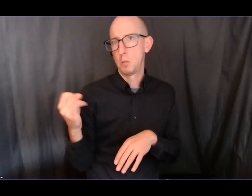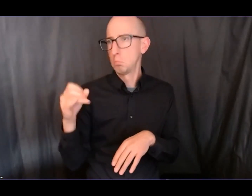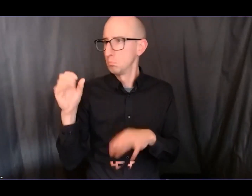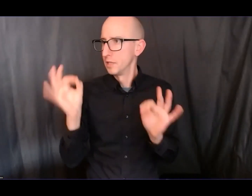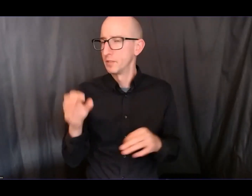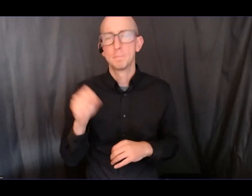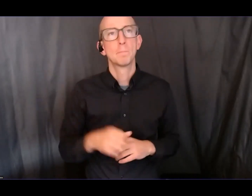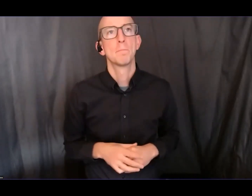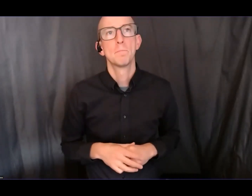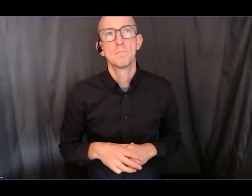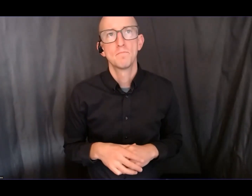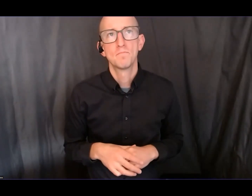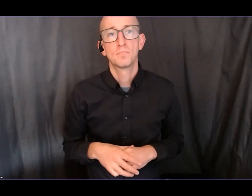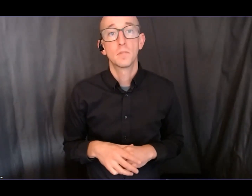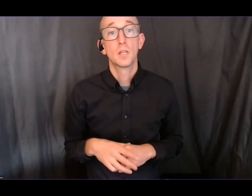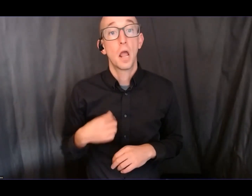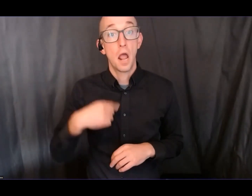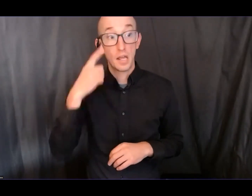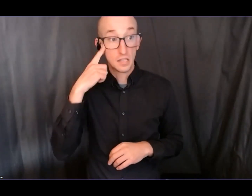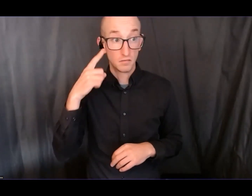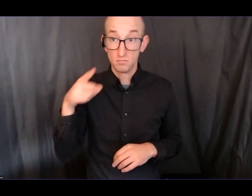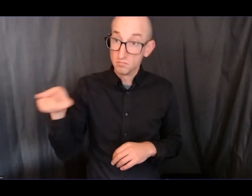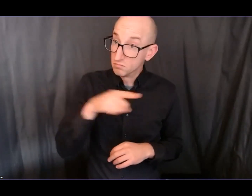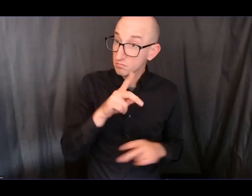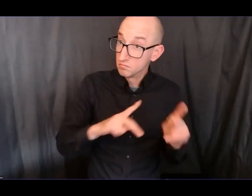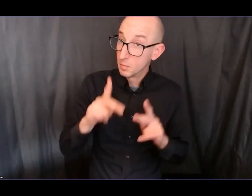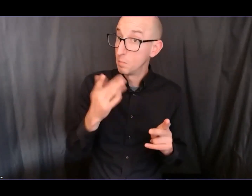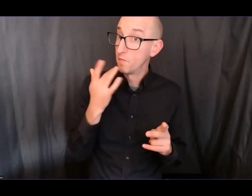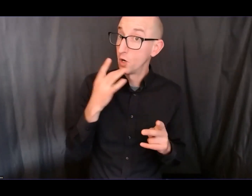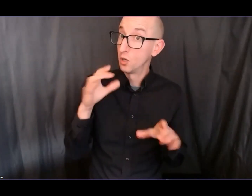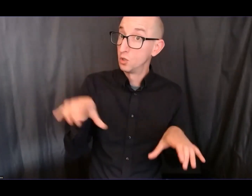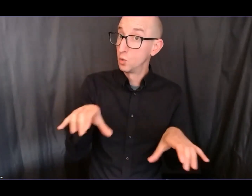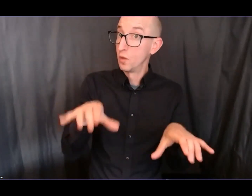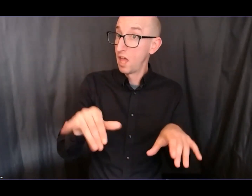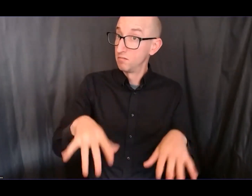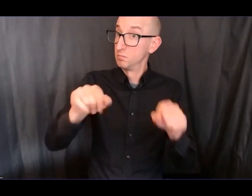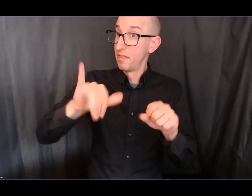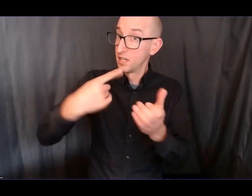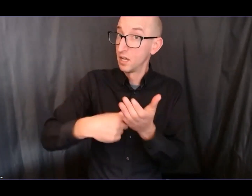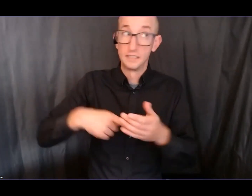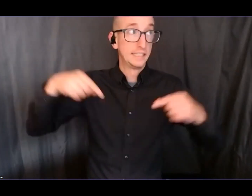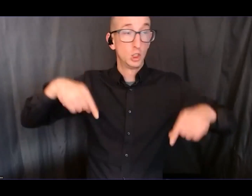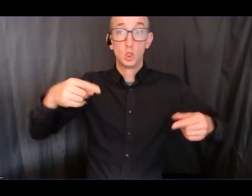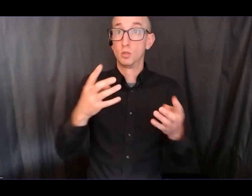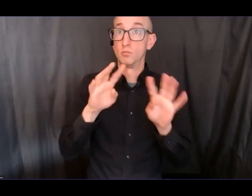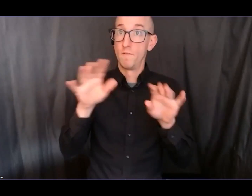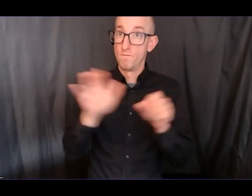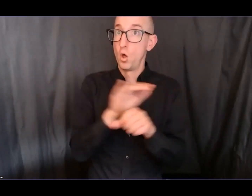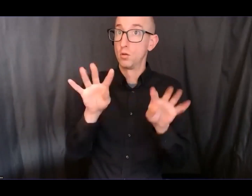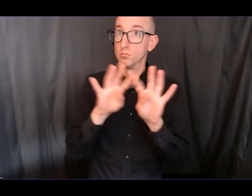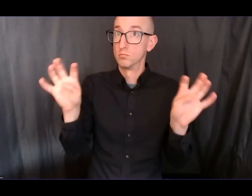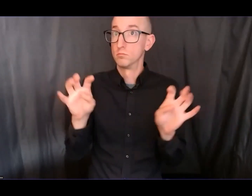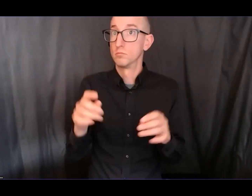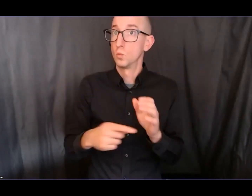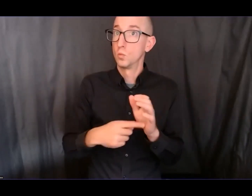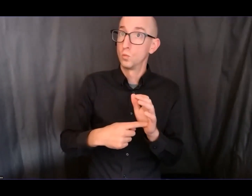think if folks prefer to do that in this forum once every 2 months, I think that